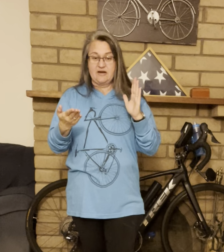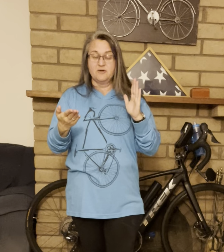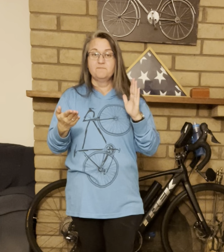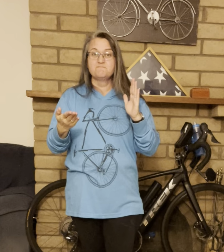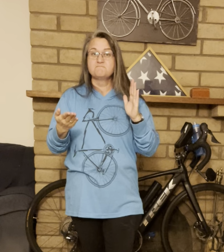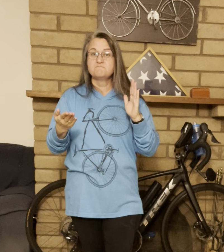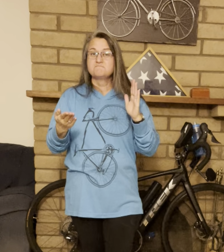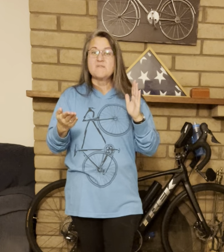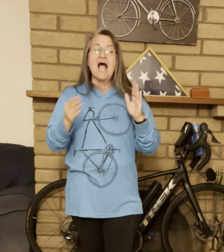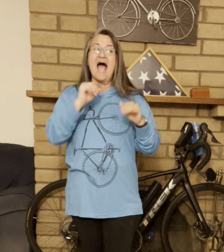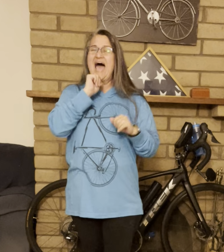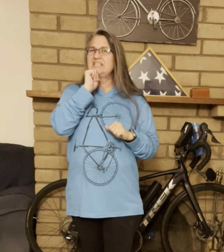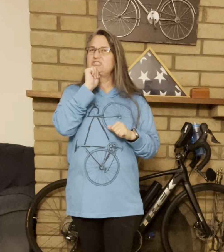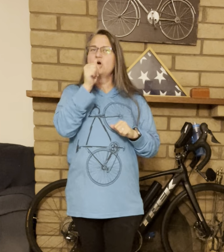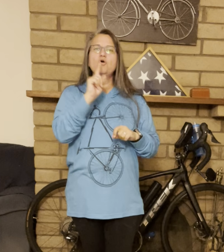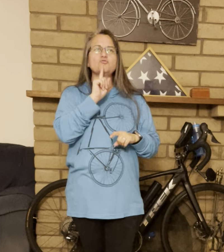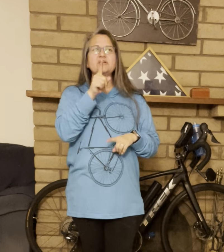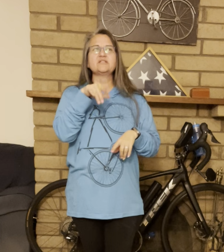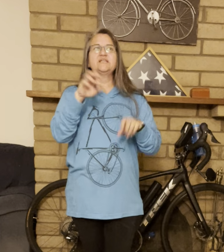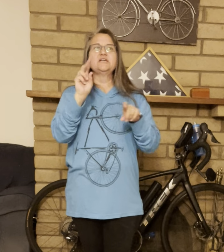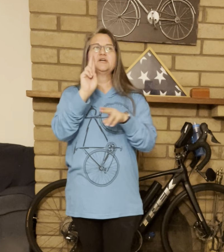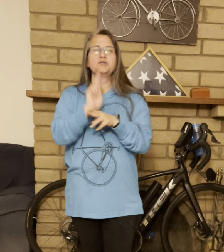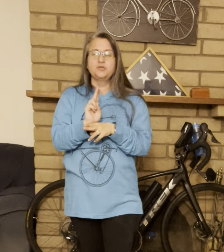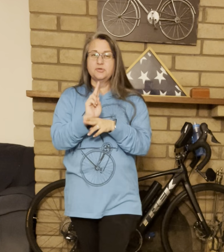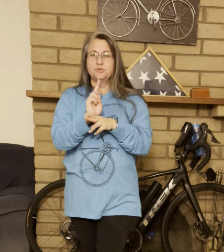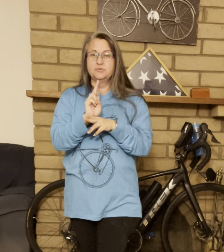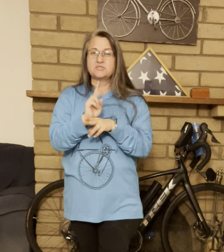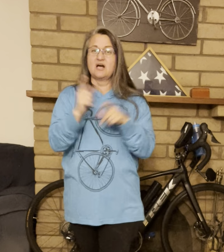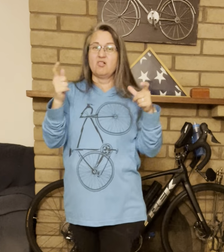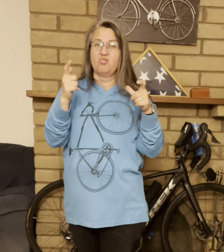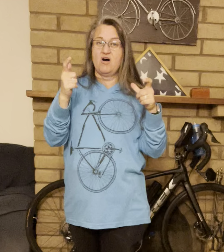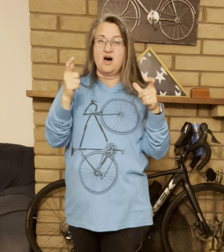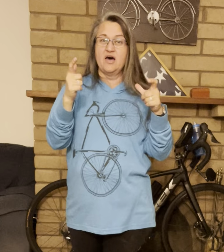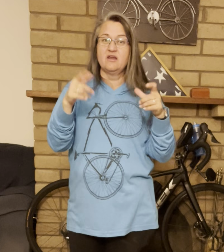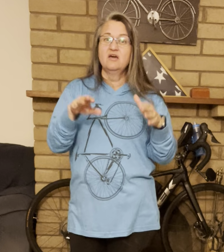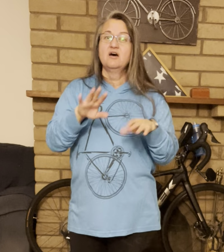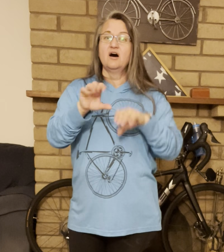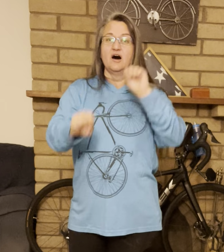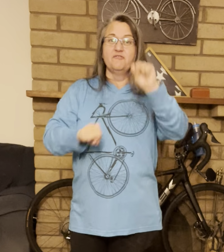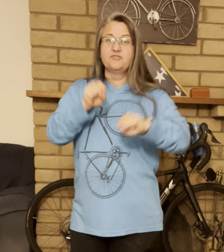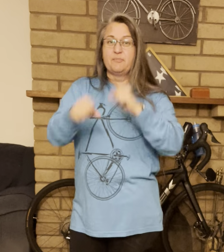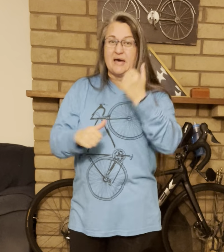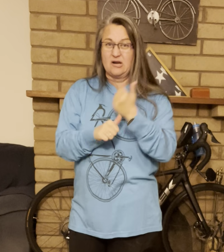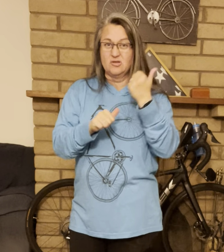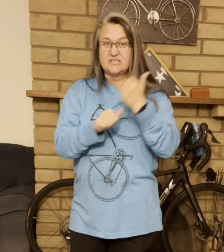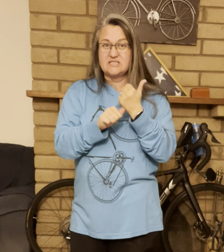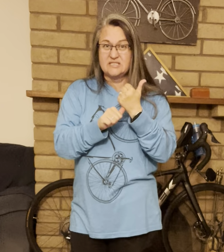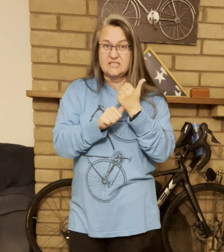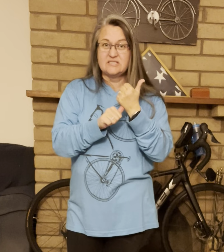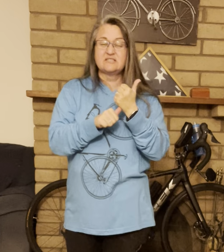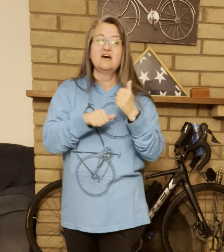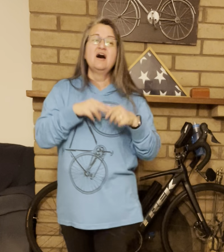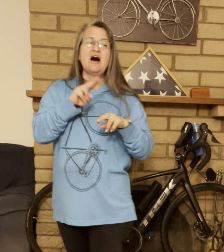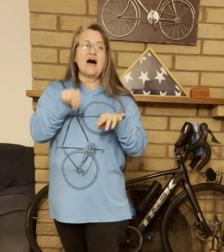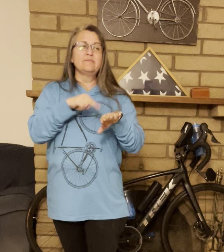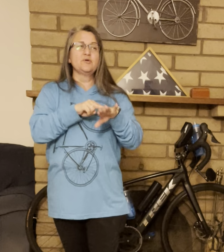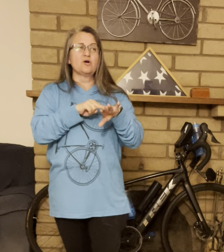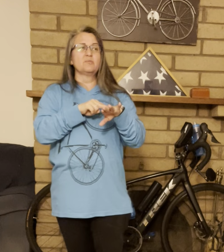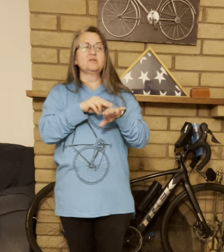there. I don't really use a lot of the pedal assist. I'm